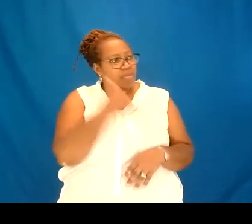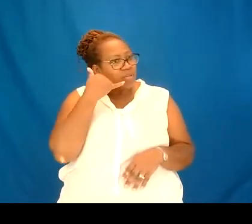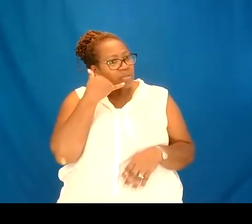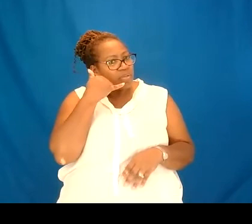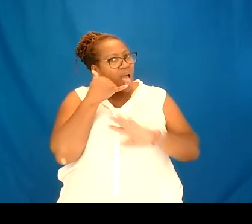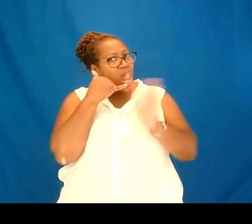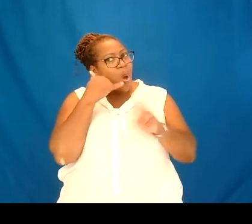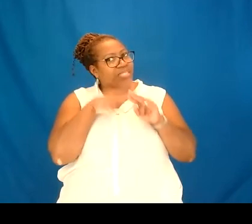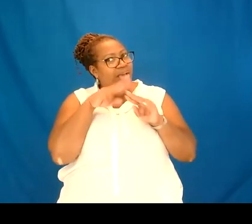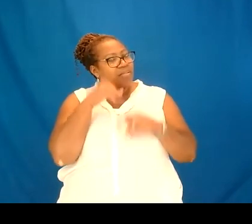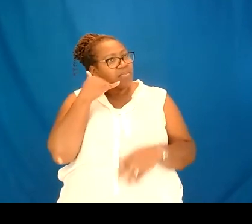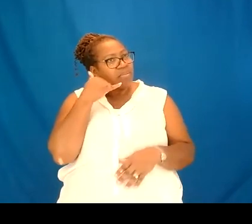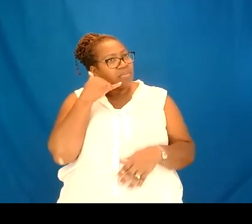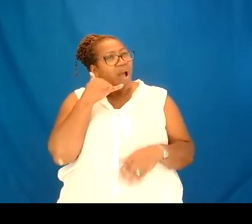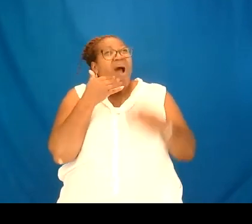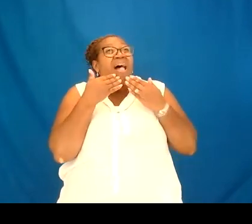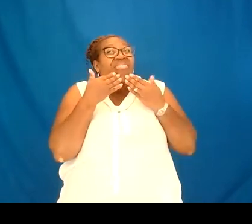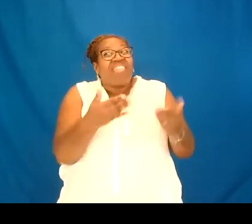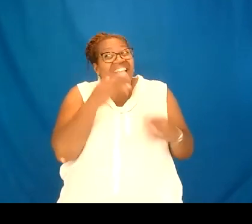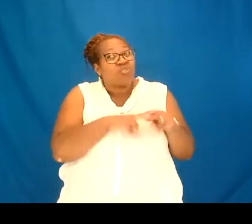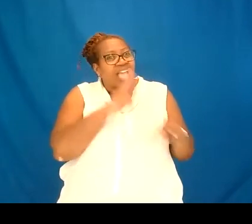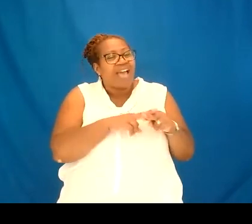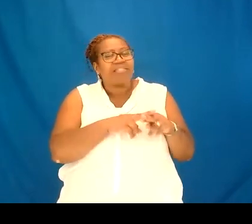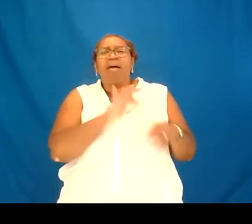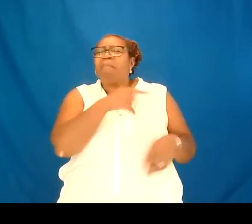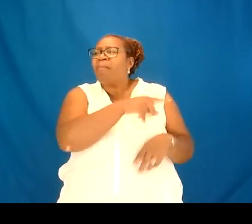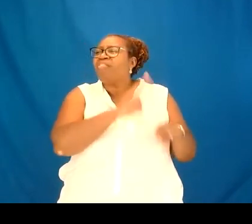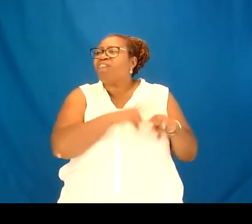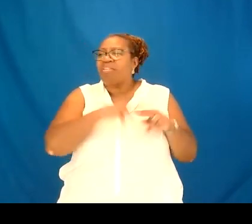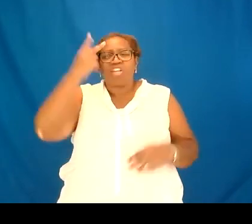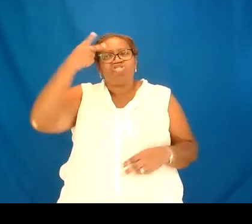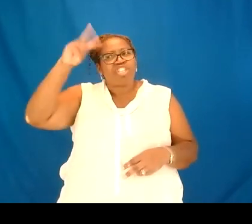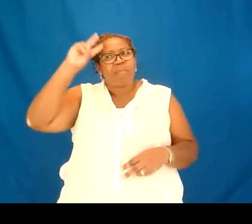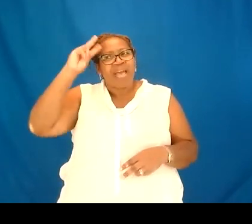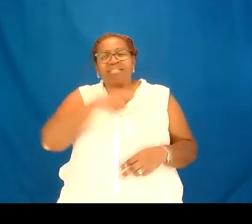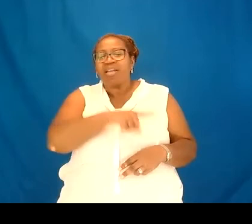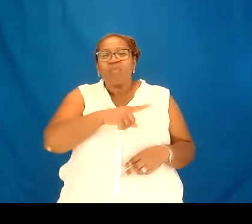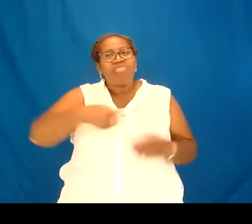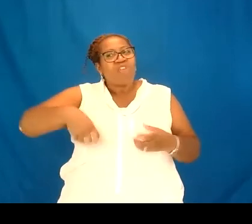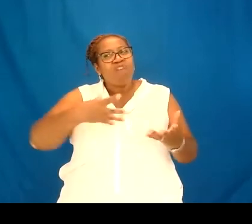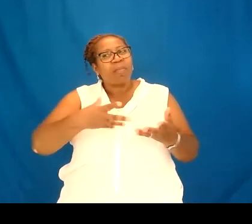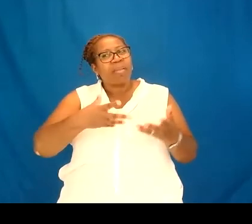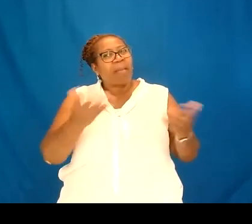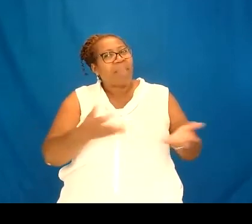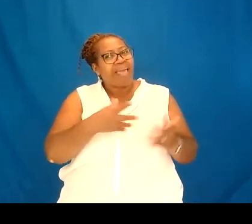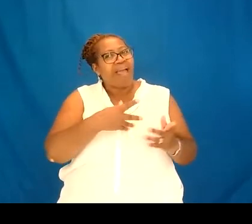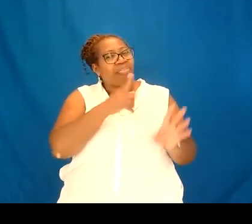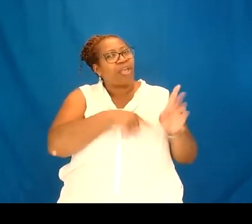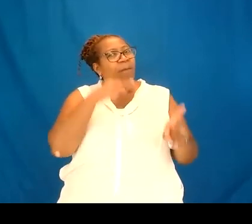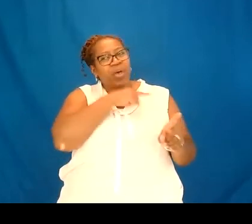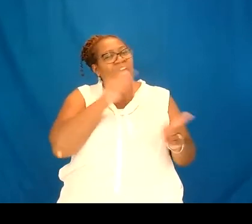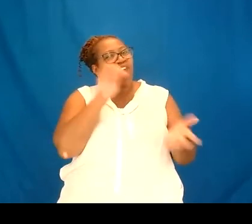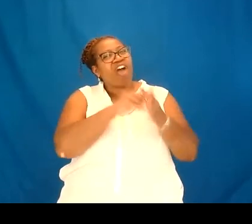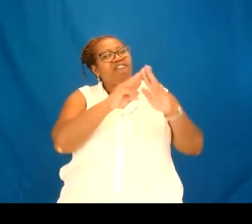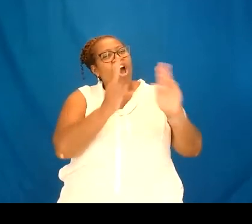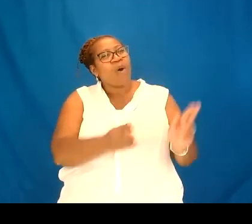Dad. So I guess Dad had a change of mind, and when this young rugby player goes home, he will find a hot, steaming bath waiting